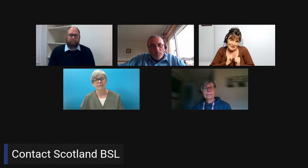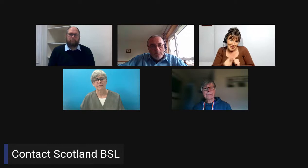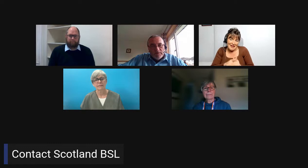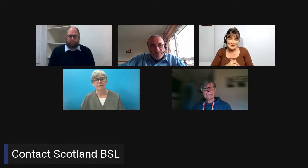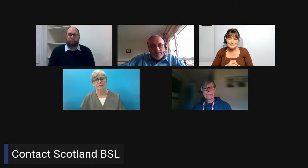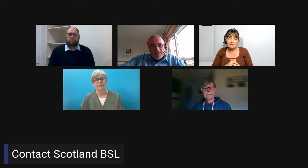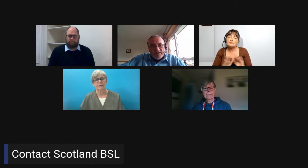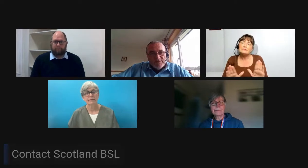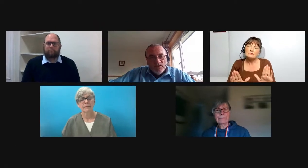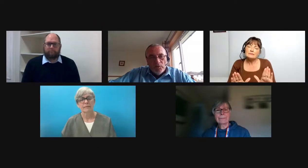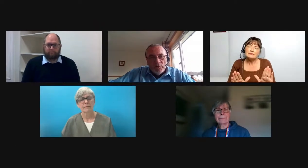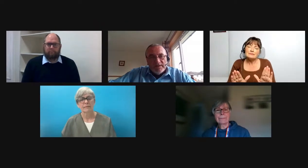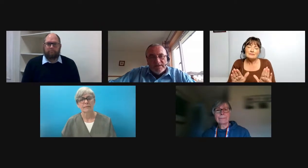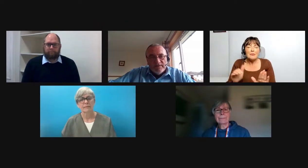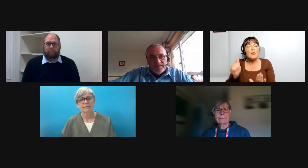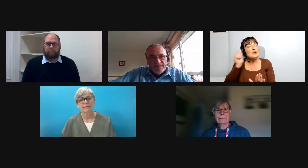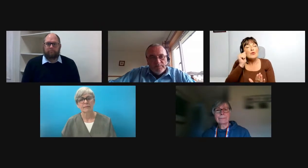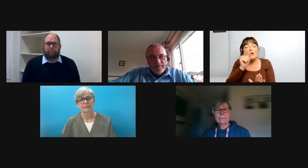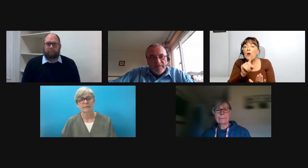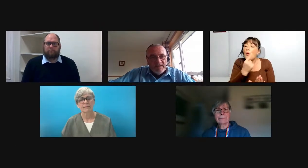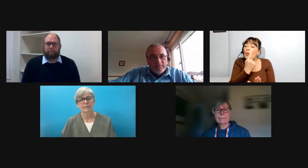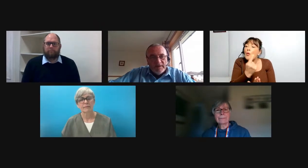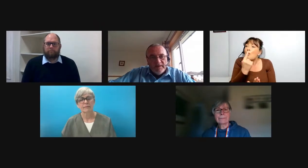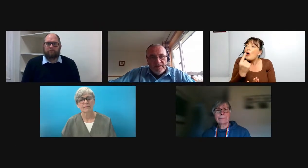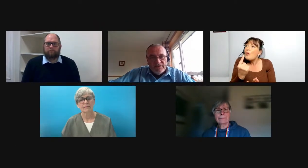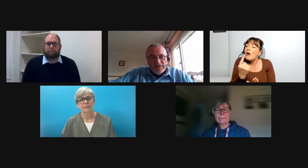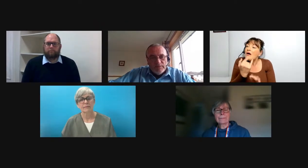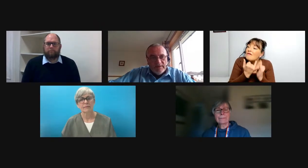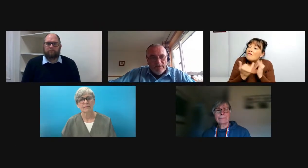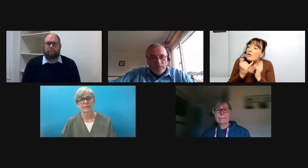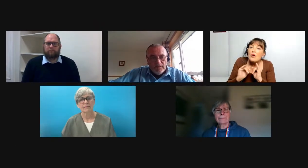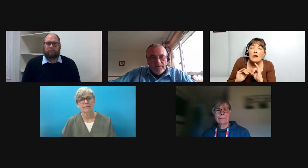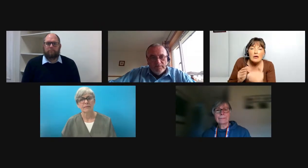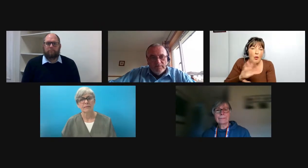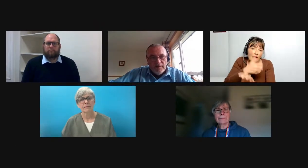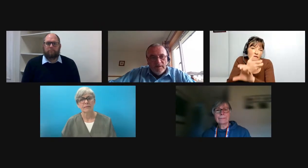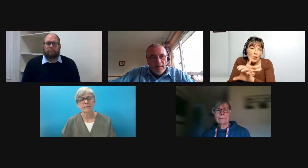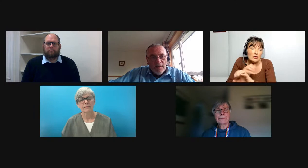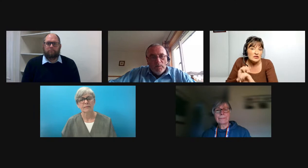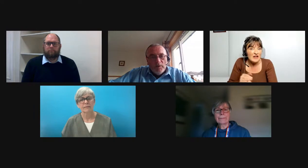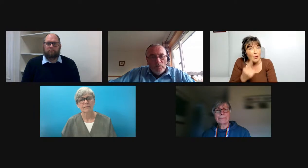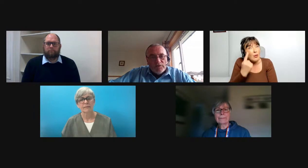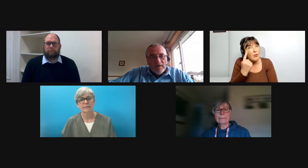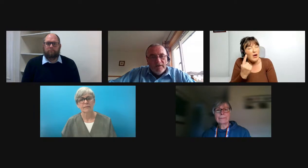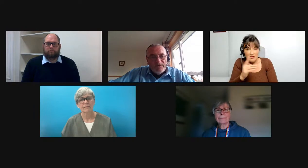the 111 service isn't the only service provided by NHS 24.